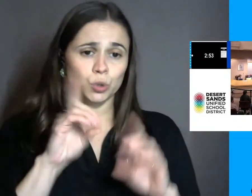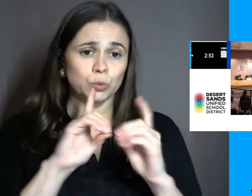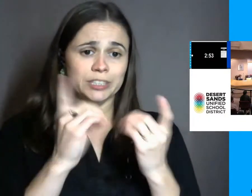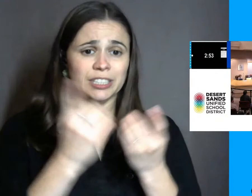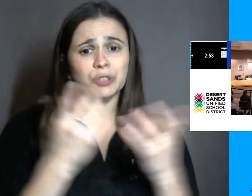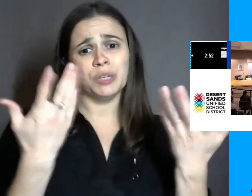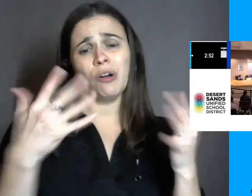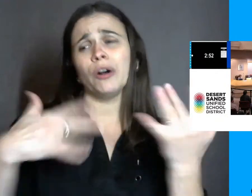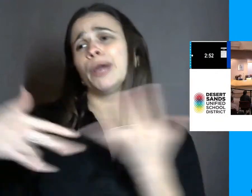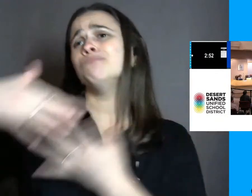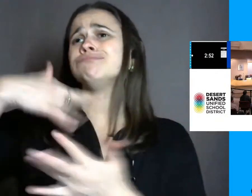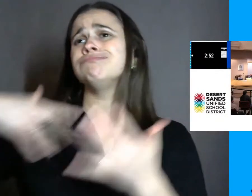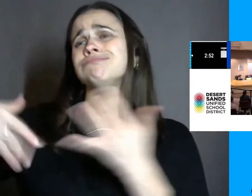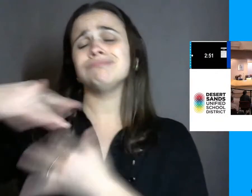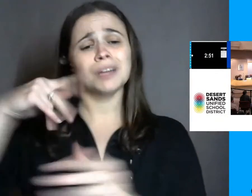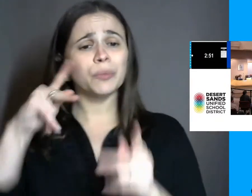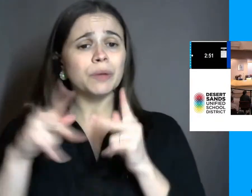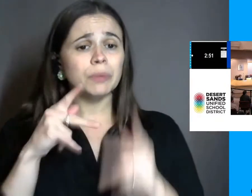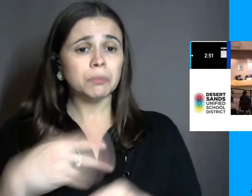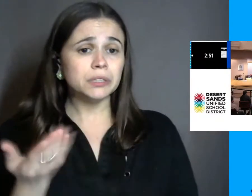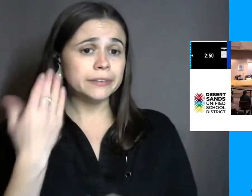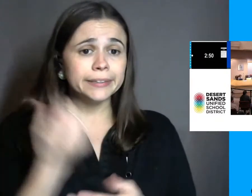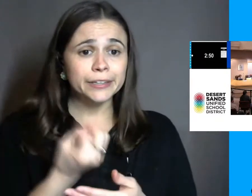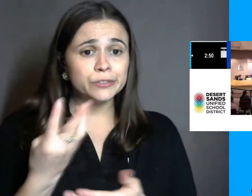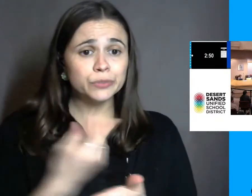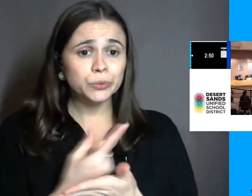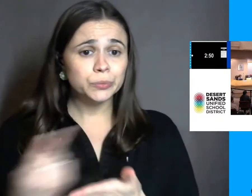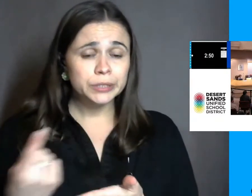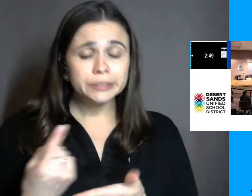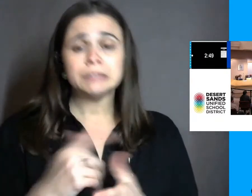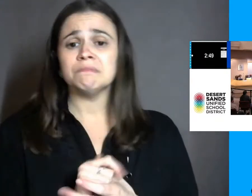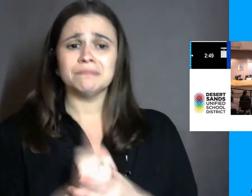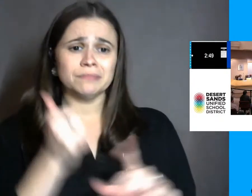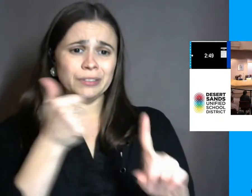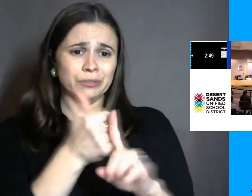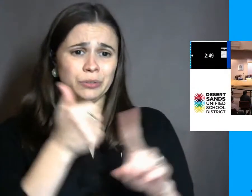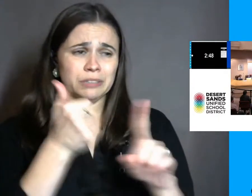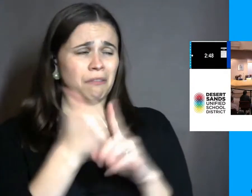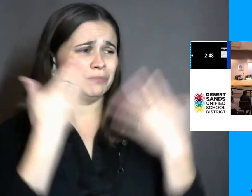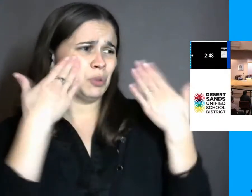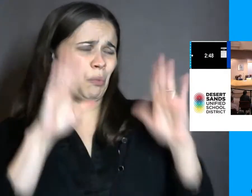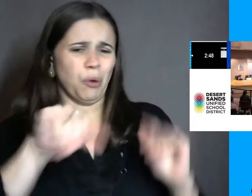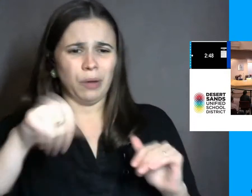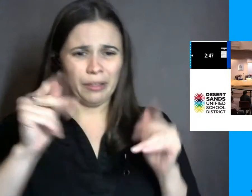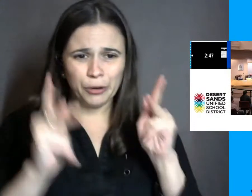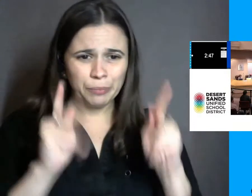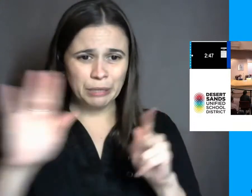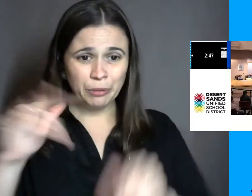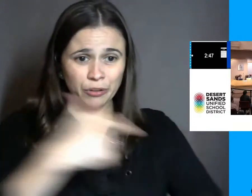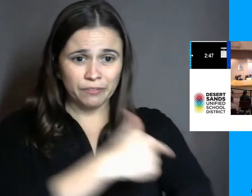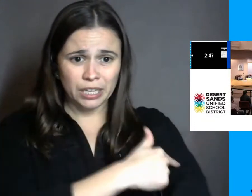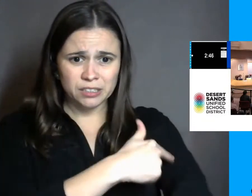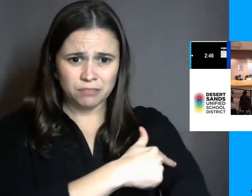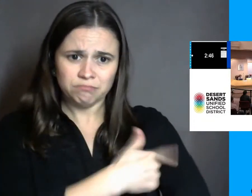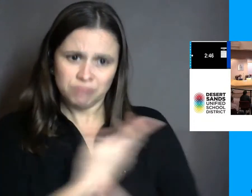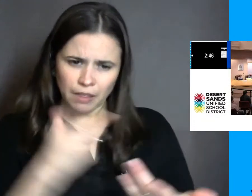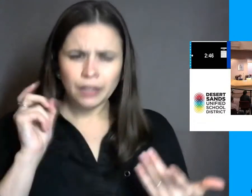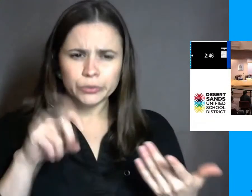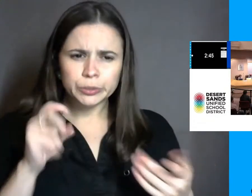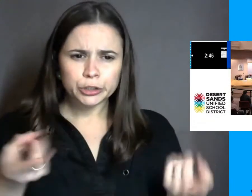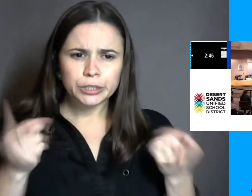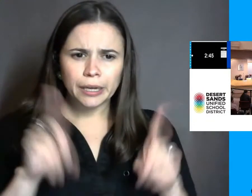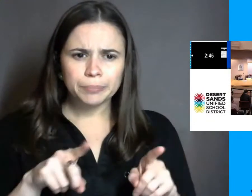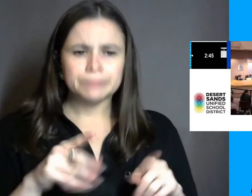together with groups of people over the last few weeks, unaware of their vaccine status, as it should be, and without donning a